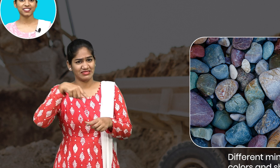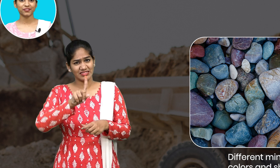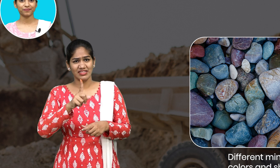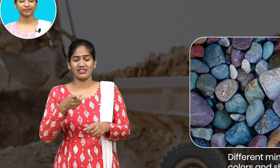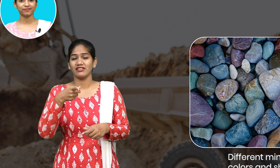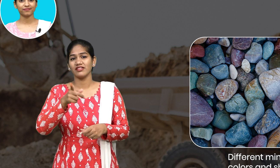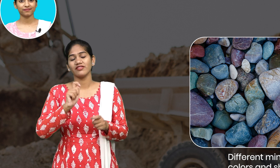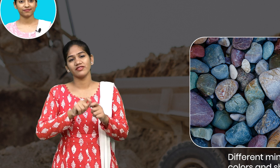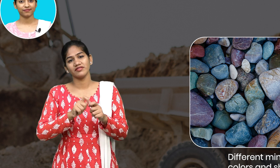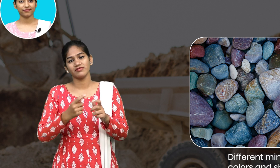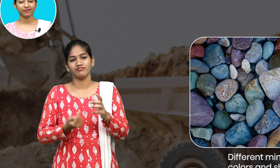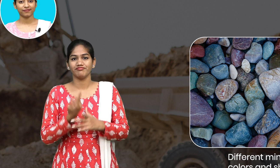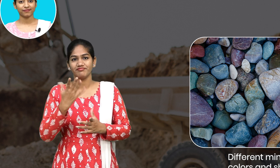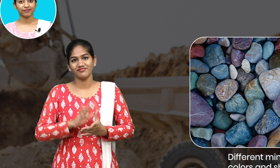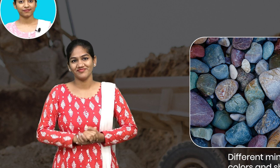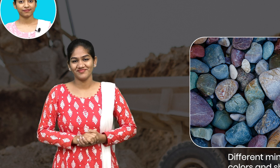interference.